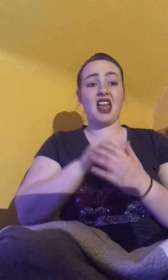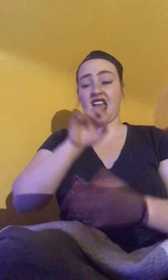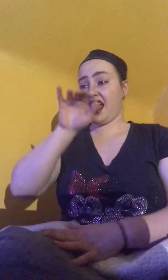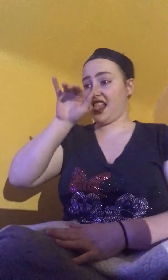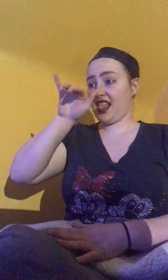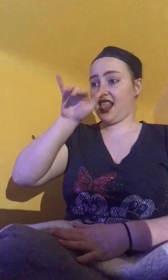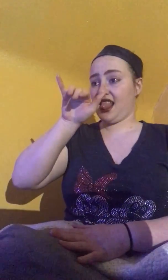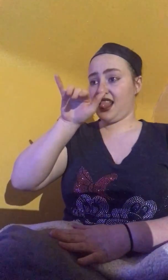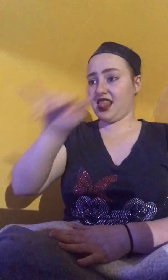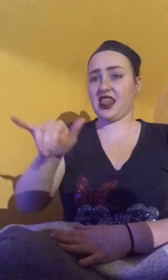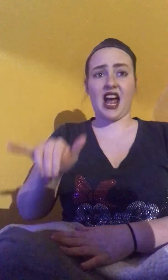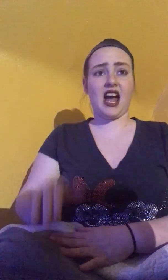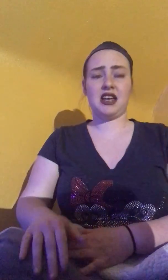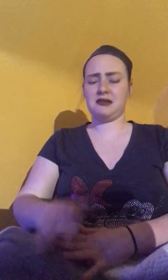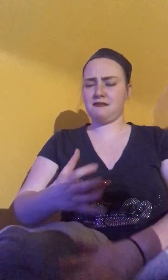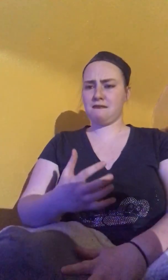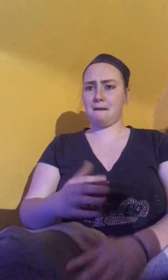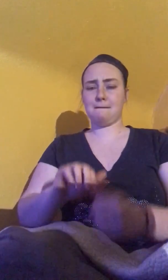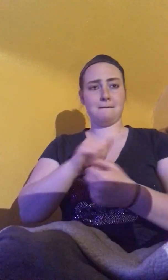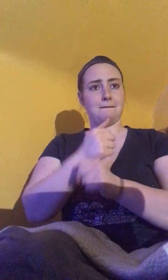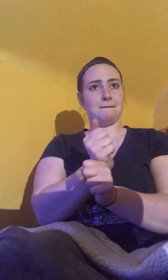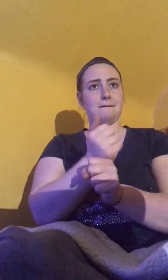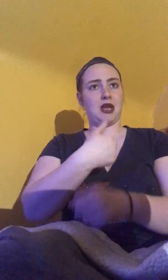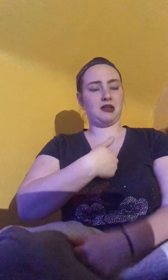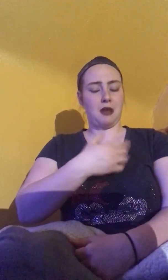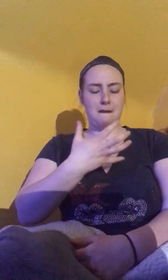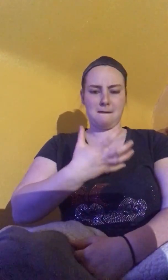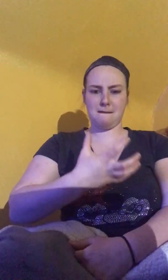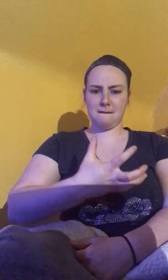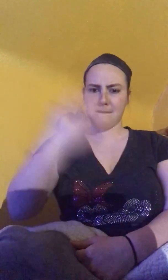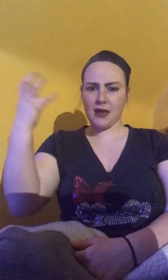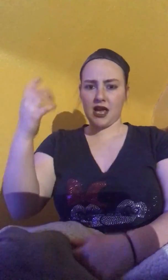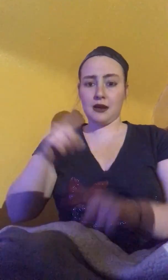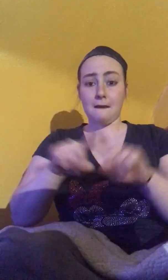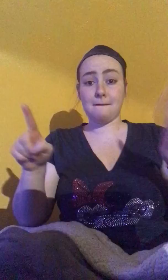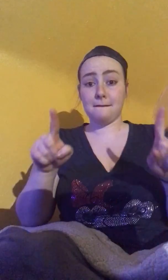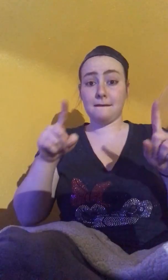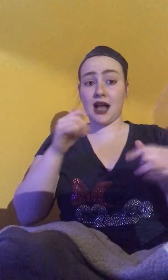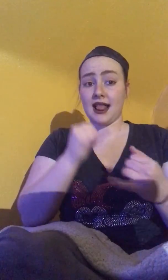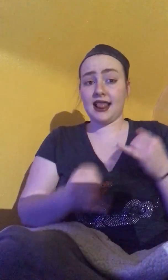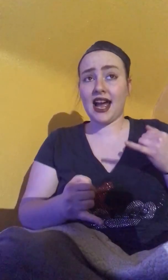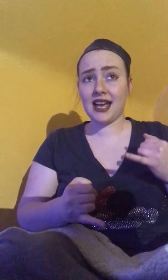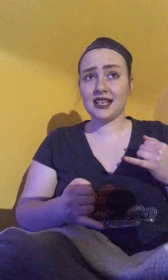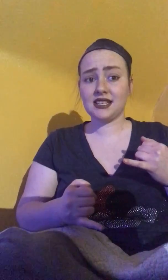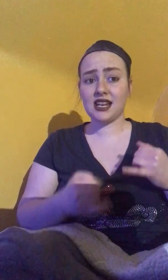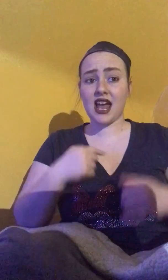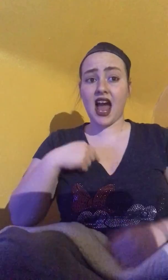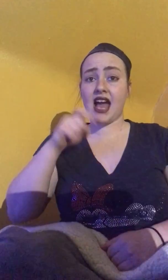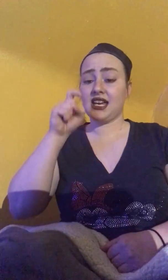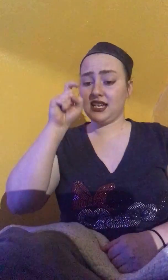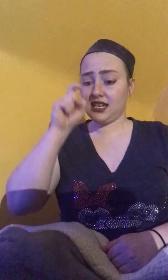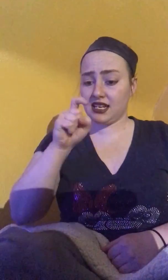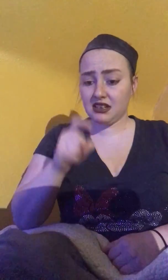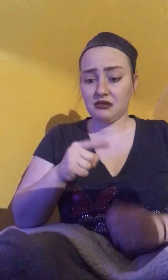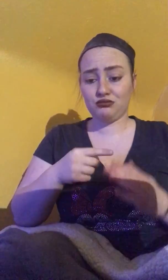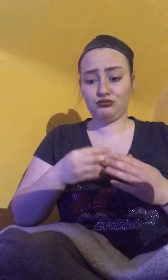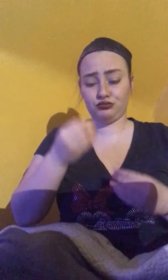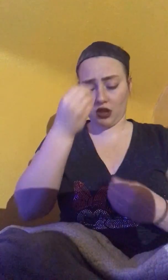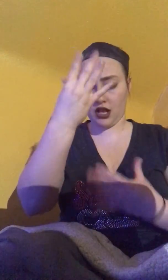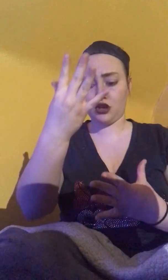just enrages me. Lastly, I have to share this story with you as well. And it actually happens to be with the